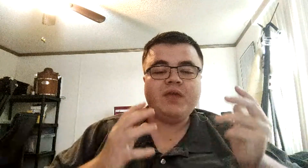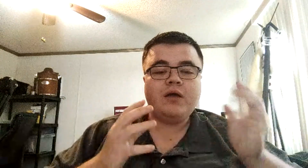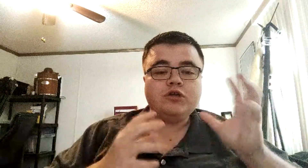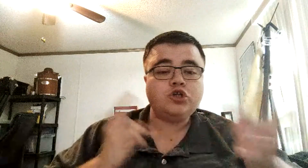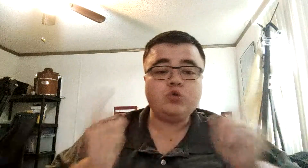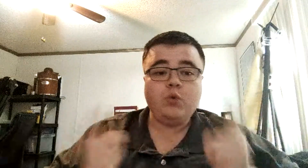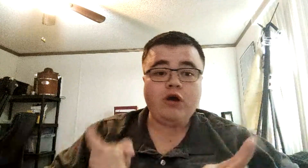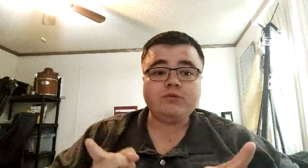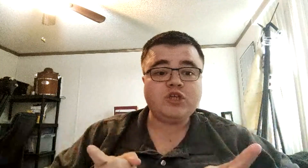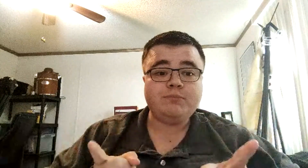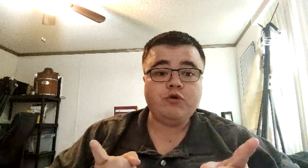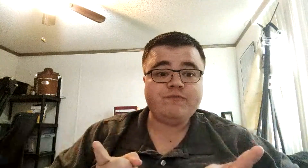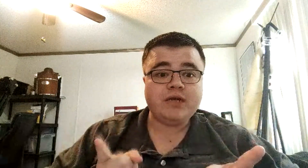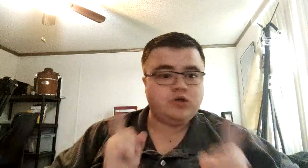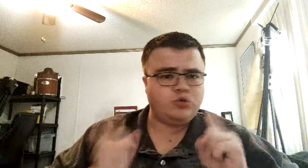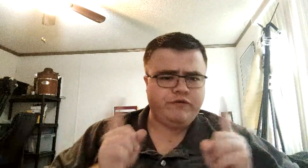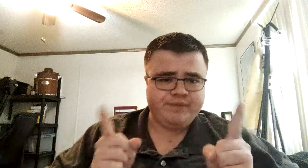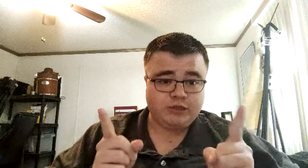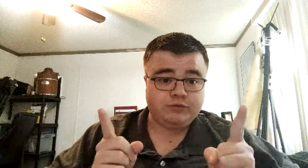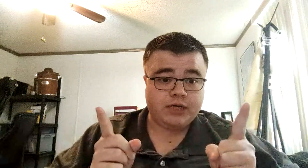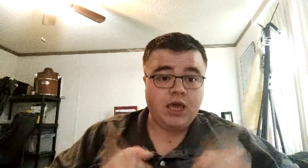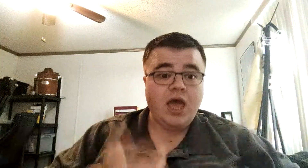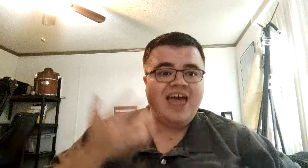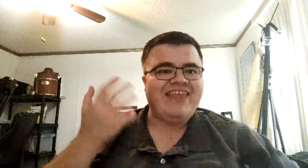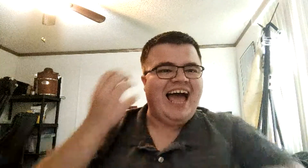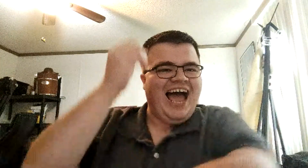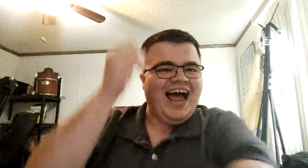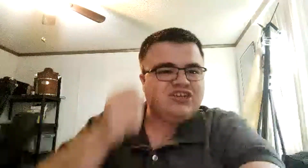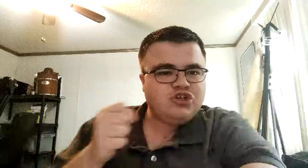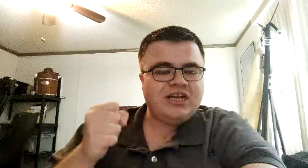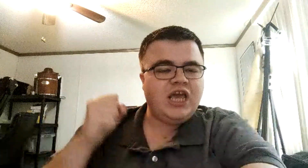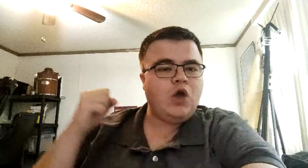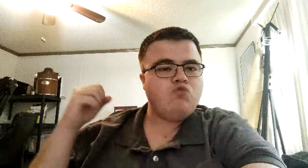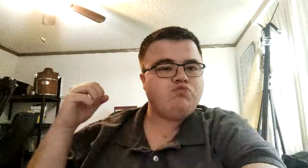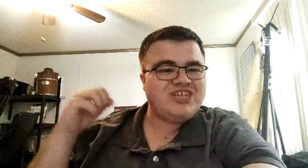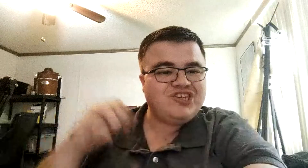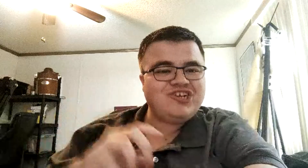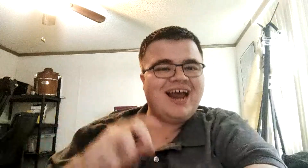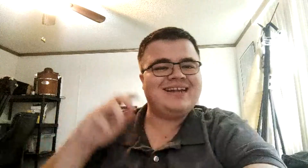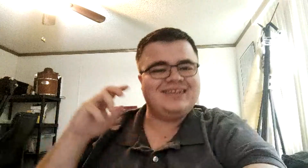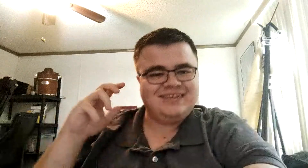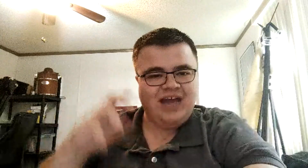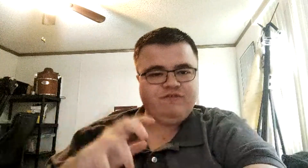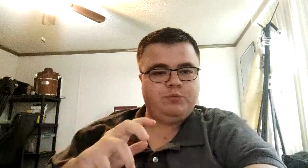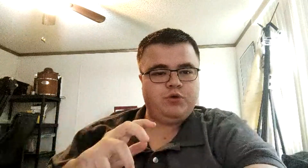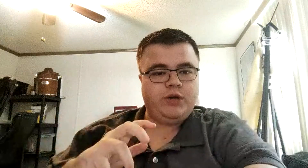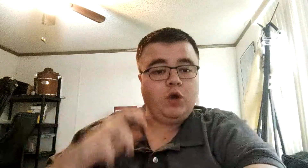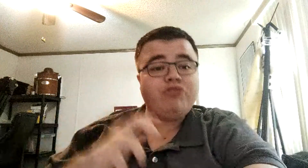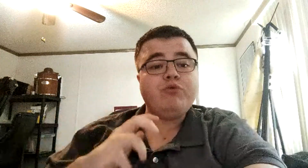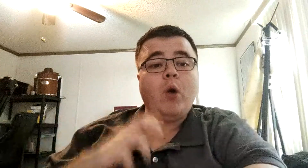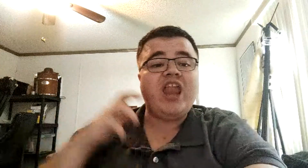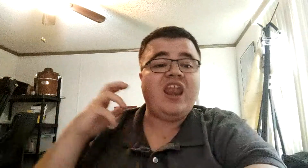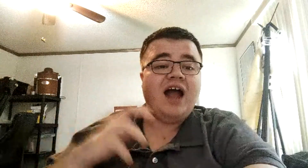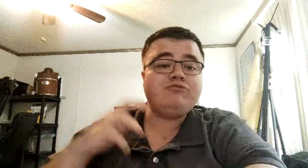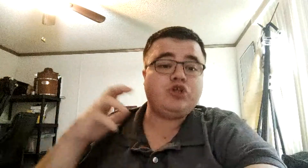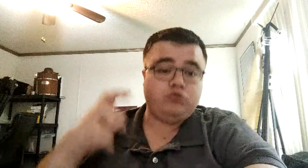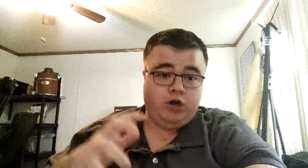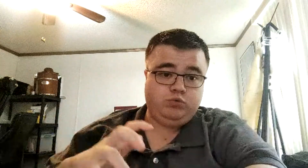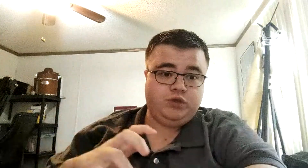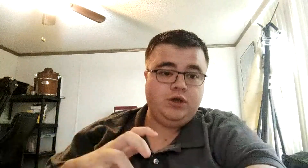the true movements really that actually rejected the deaf community, go through a lot of struggles.